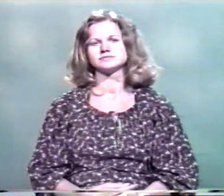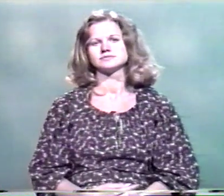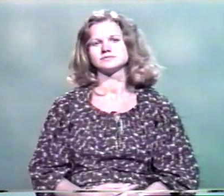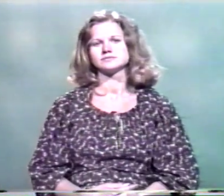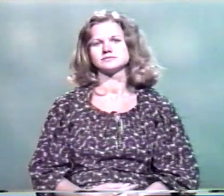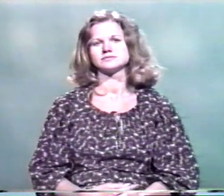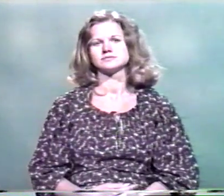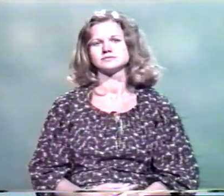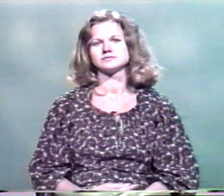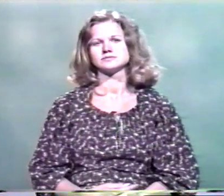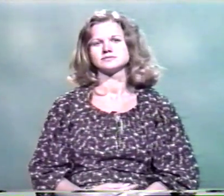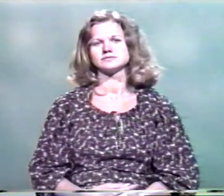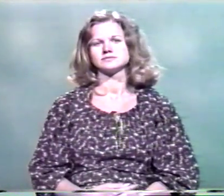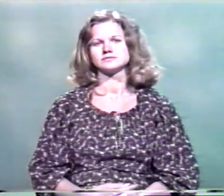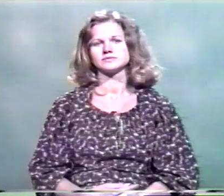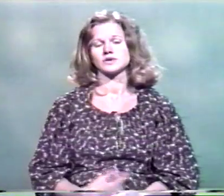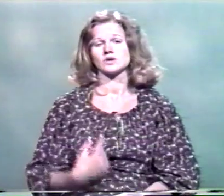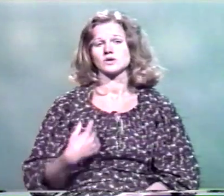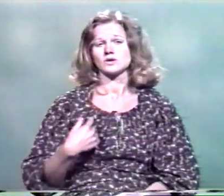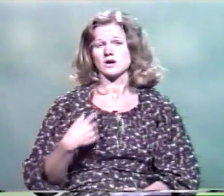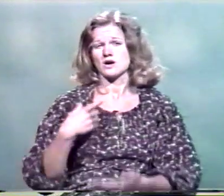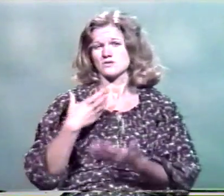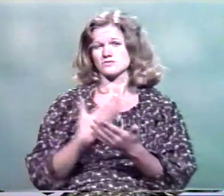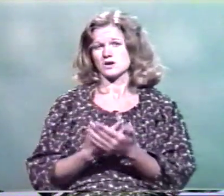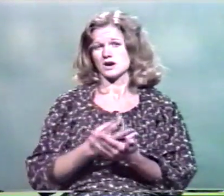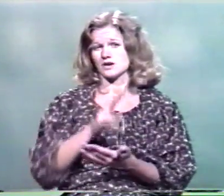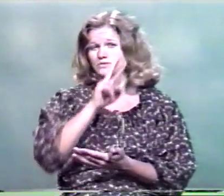We arrived 2 hours late.